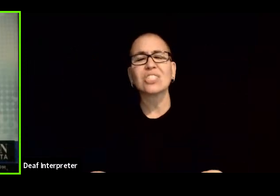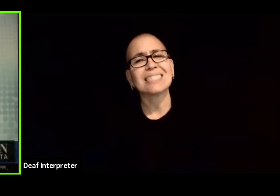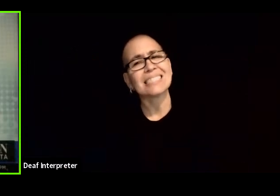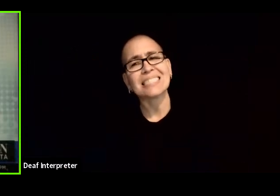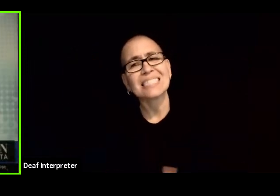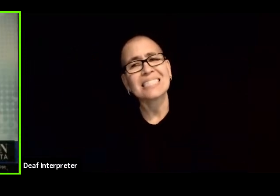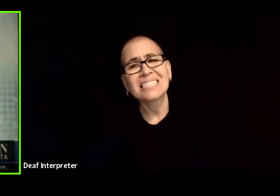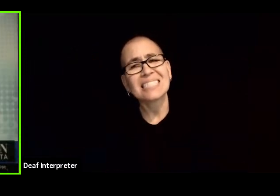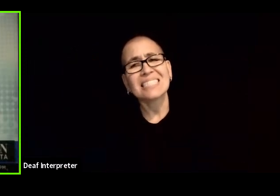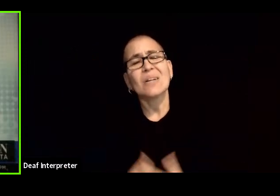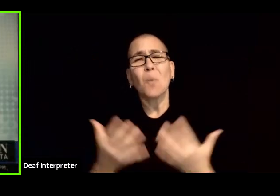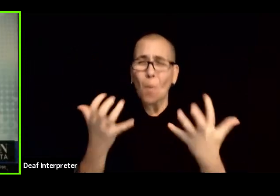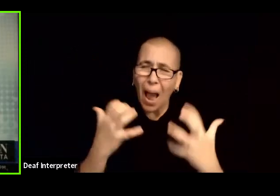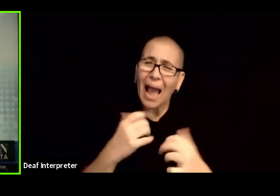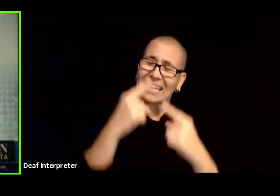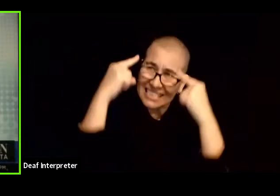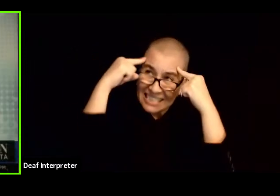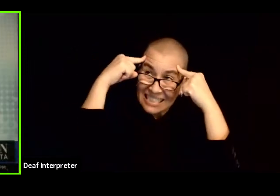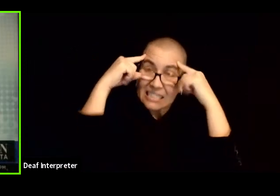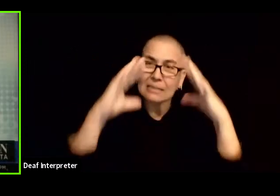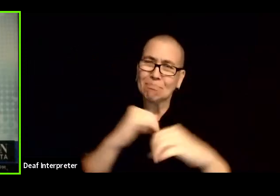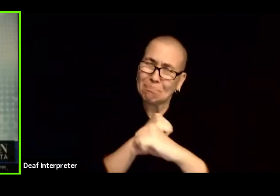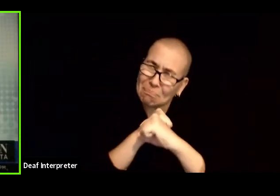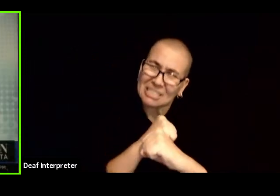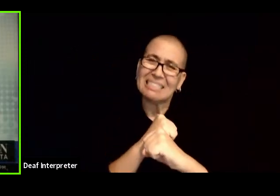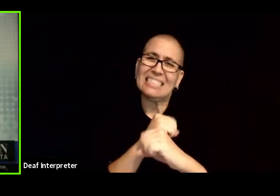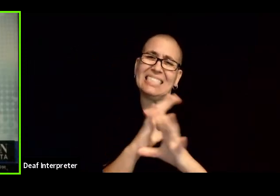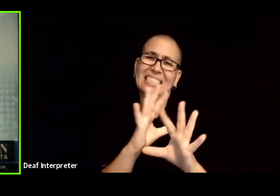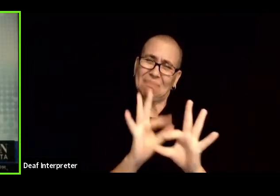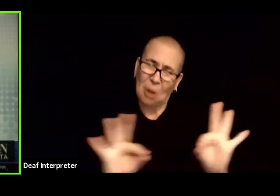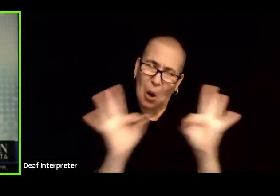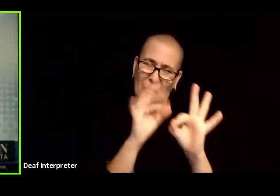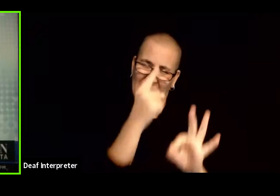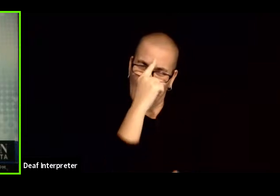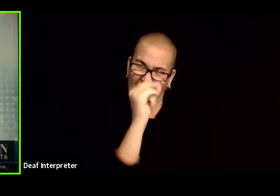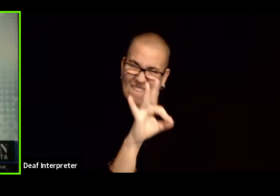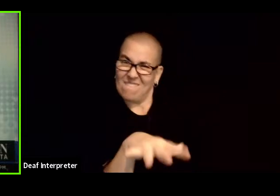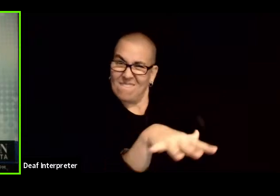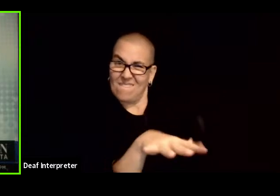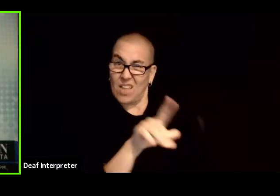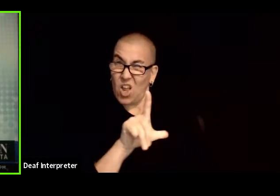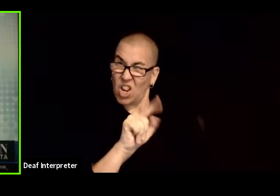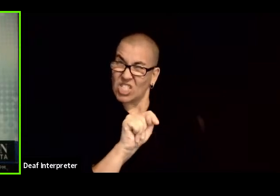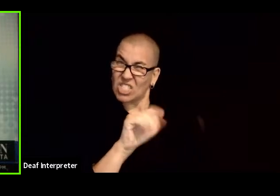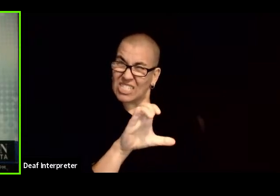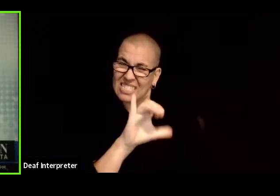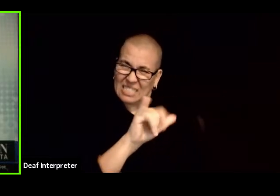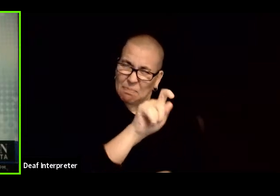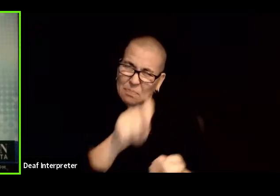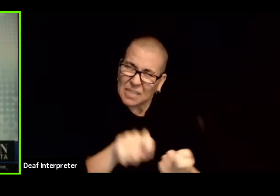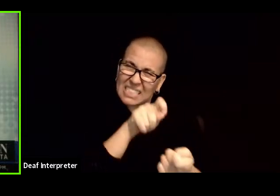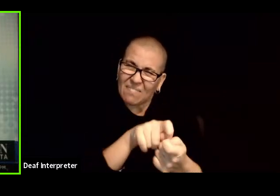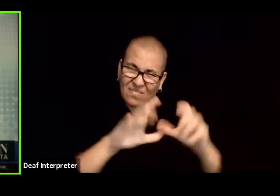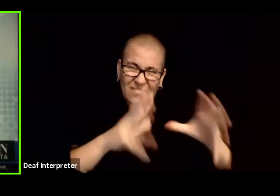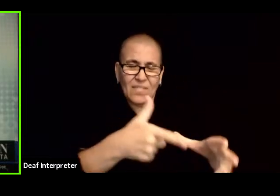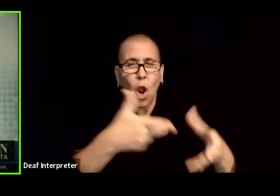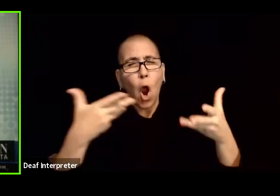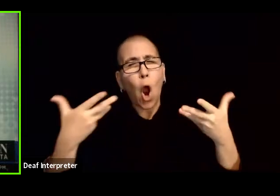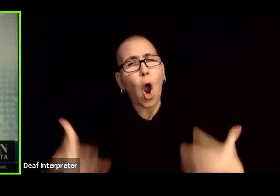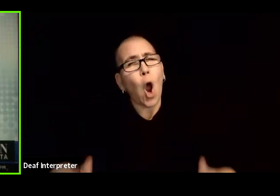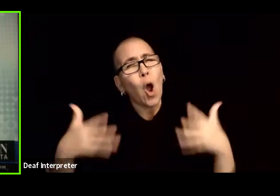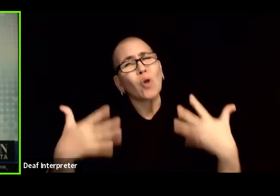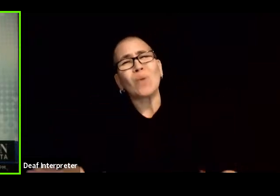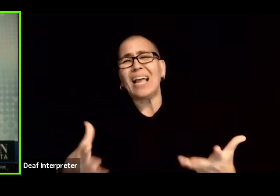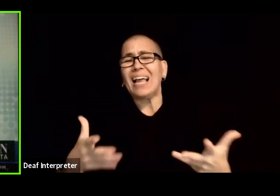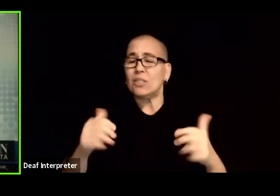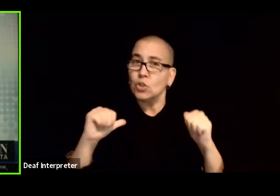particular is really important. The long-term care industry had workforce challenges long before COVID-19 came around,